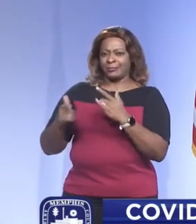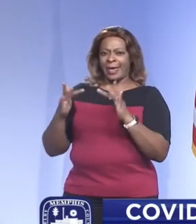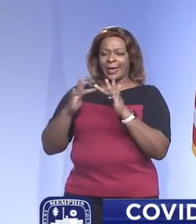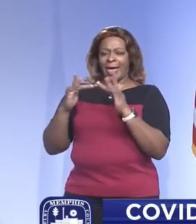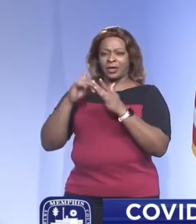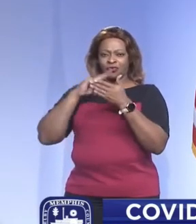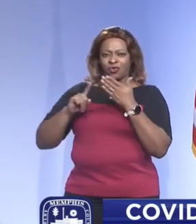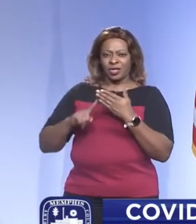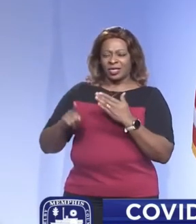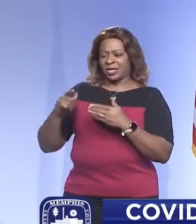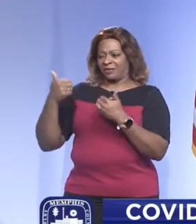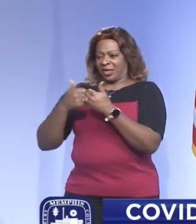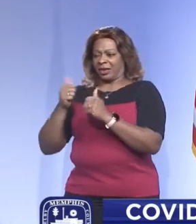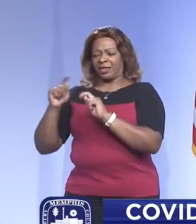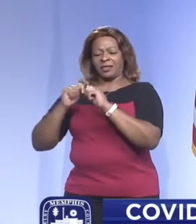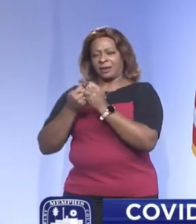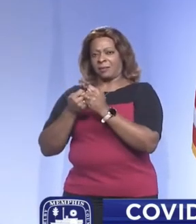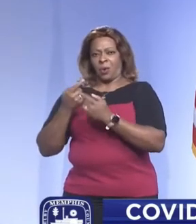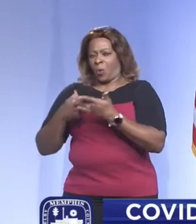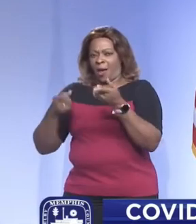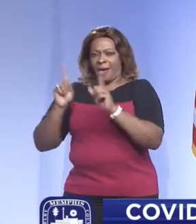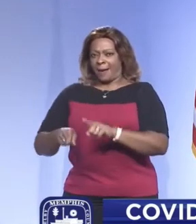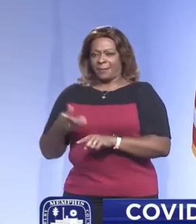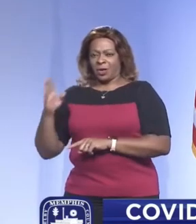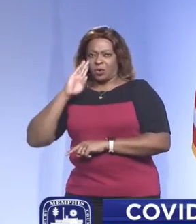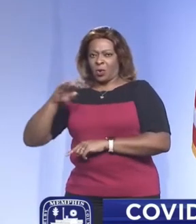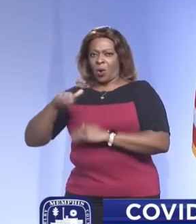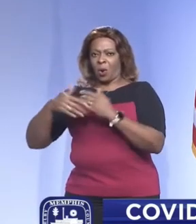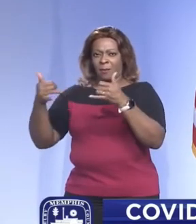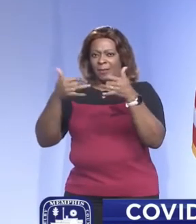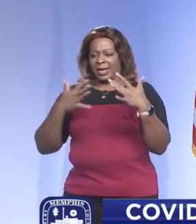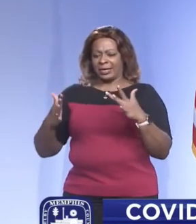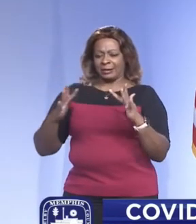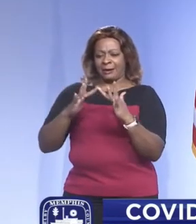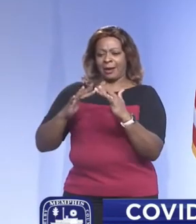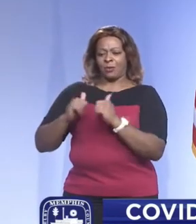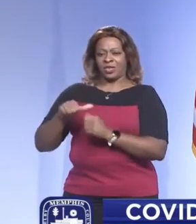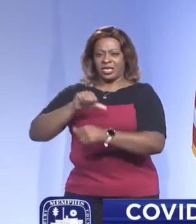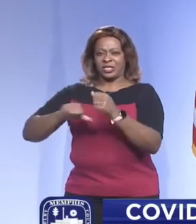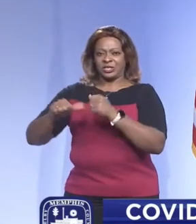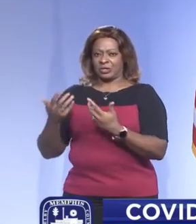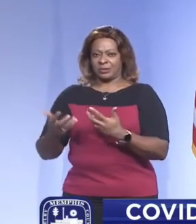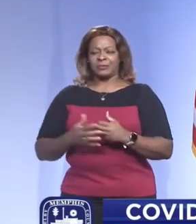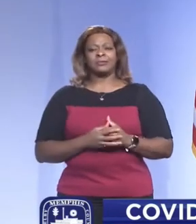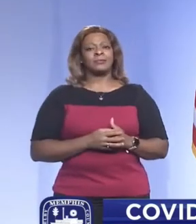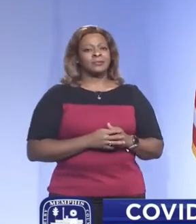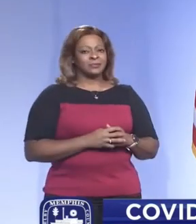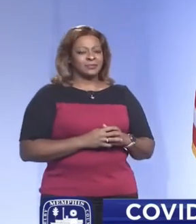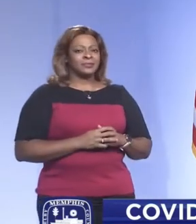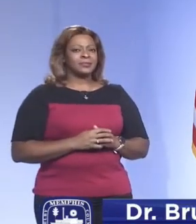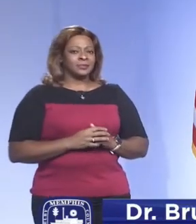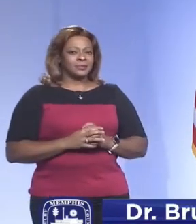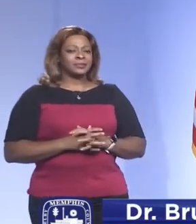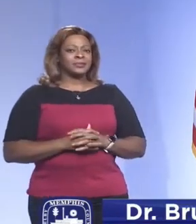contact tracing and what happens there, knowing that all those players have come in contact with each other?